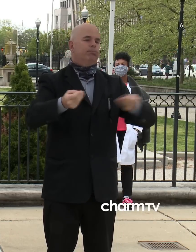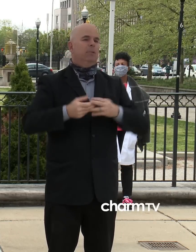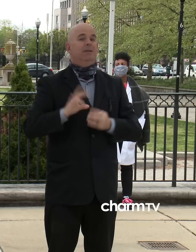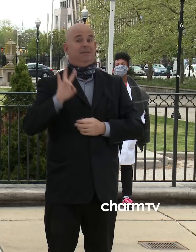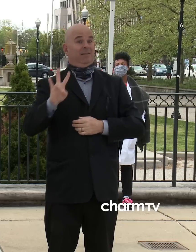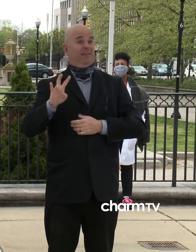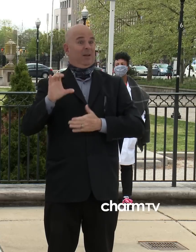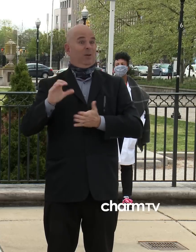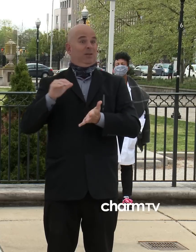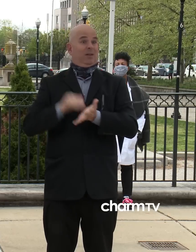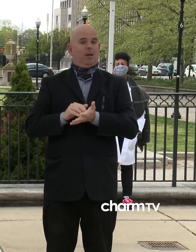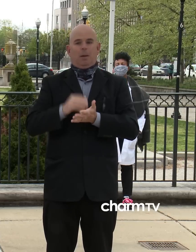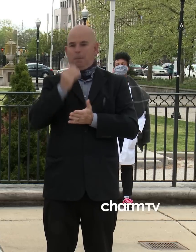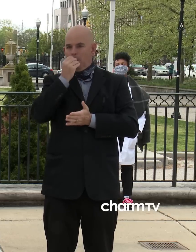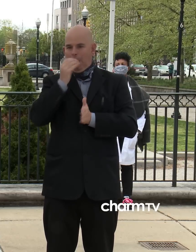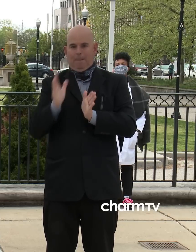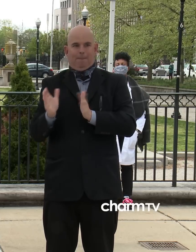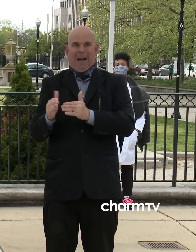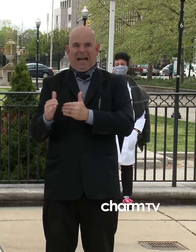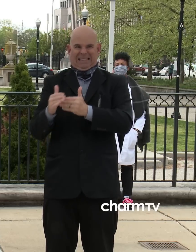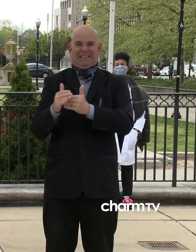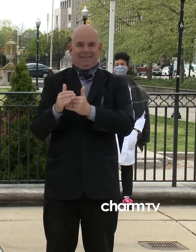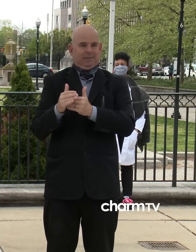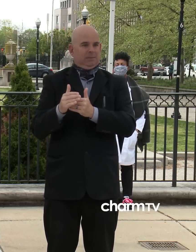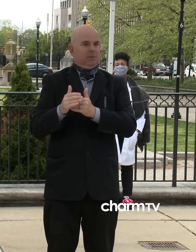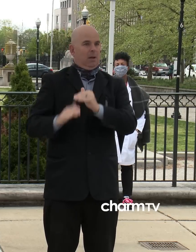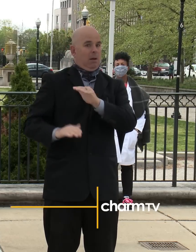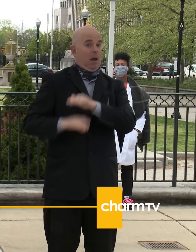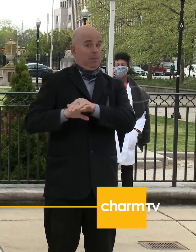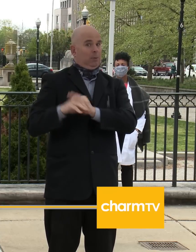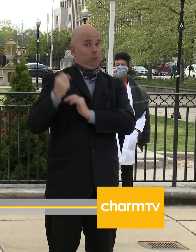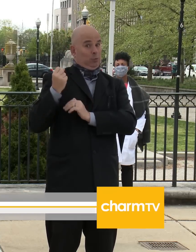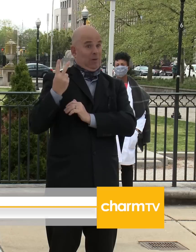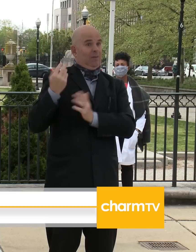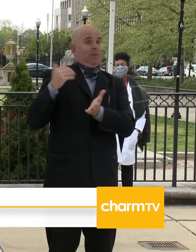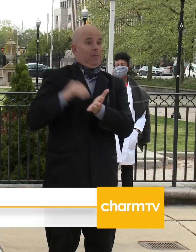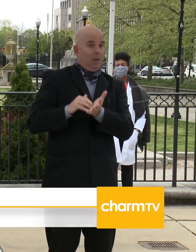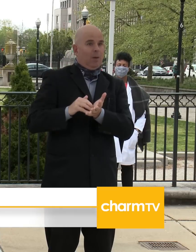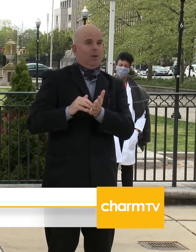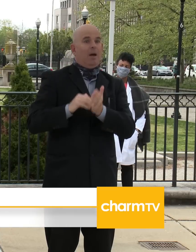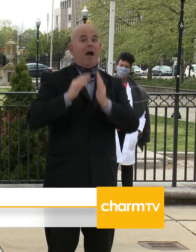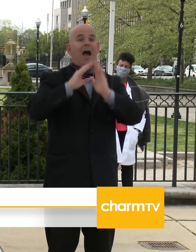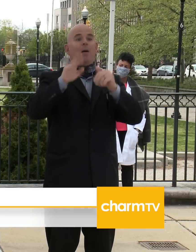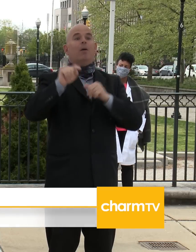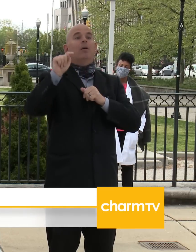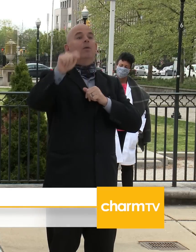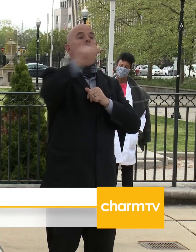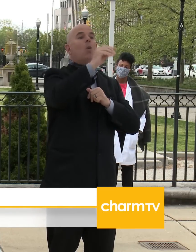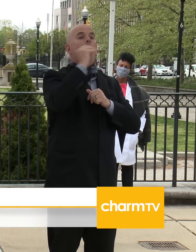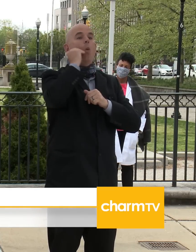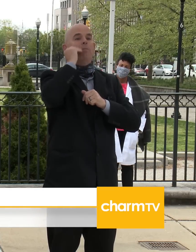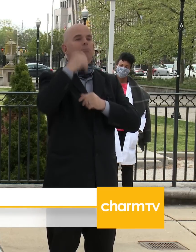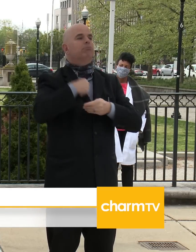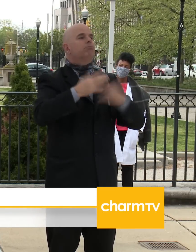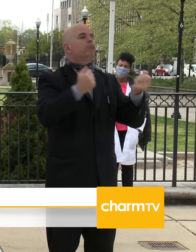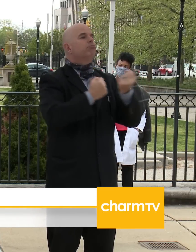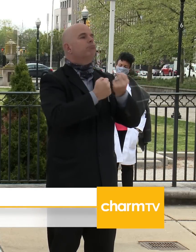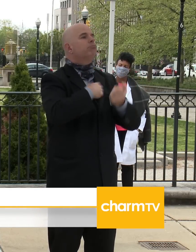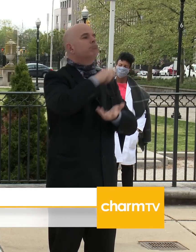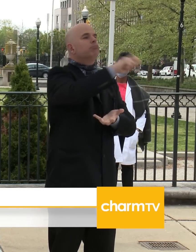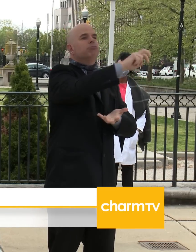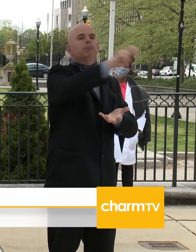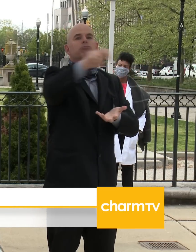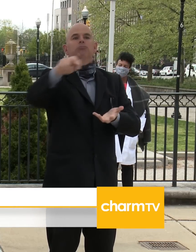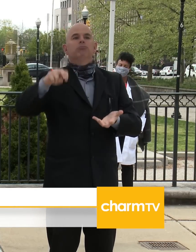and up to 12,000 household grocery supplements. It's really important that I acknowledge my